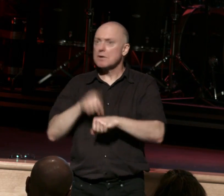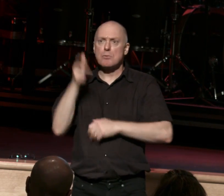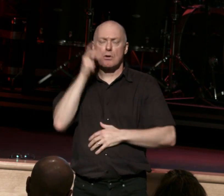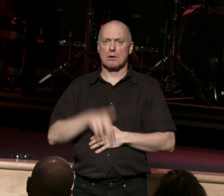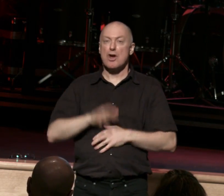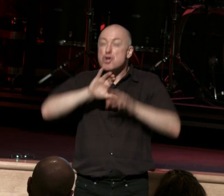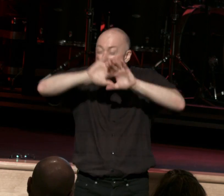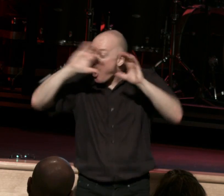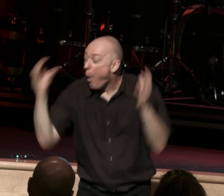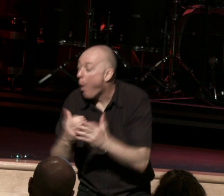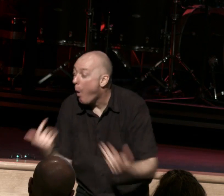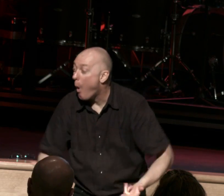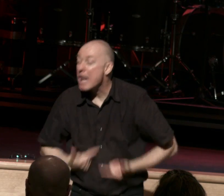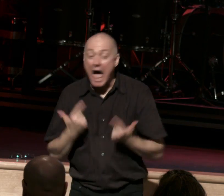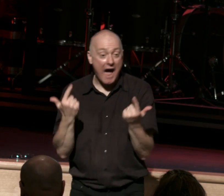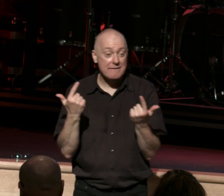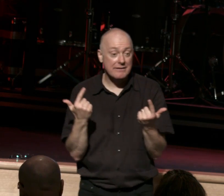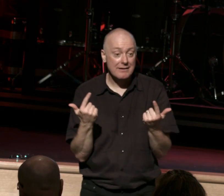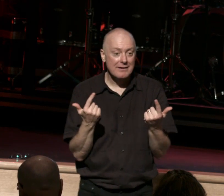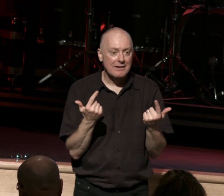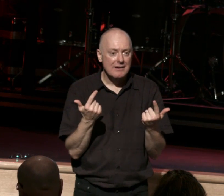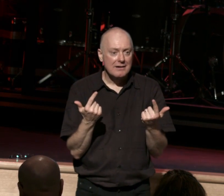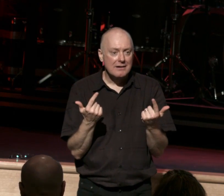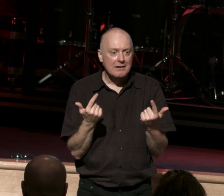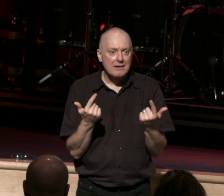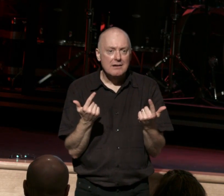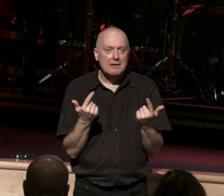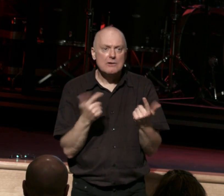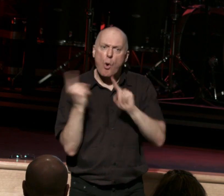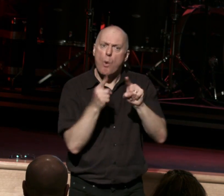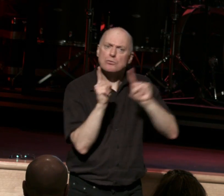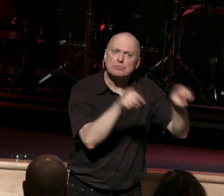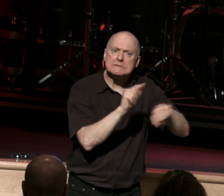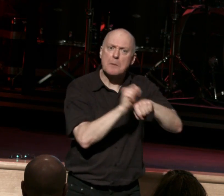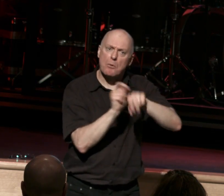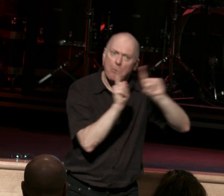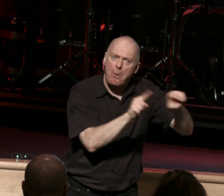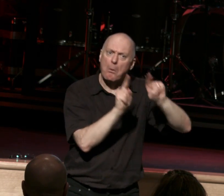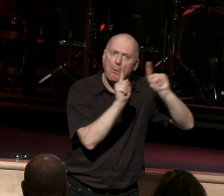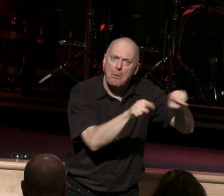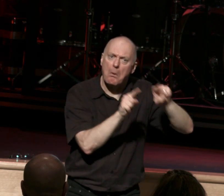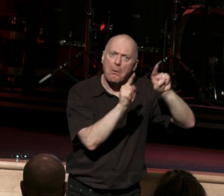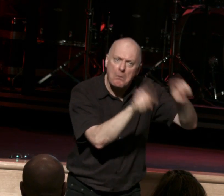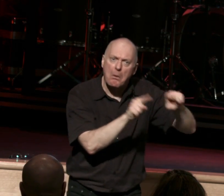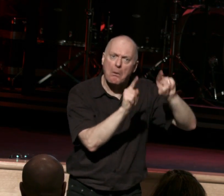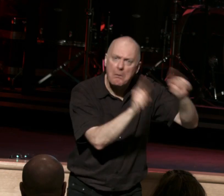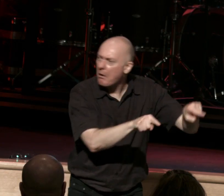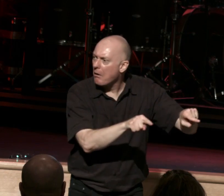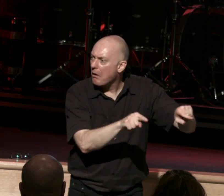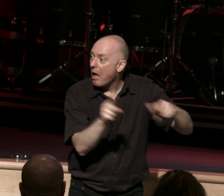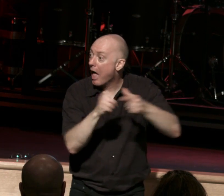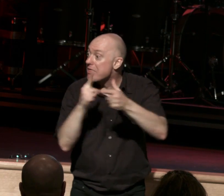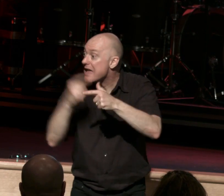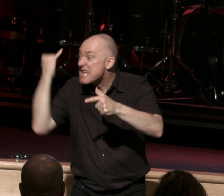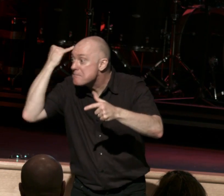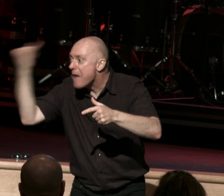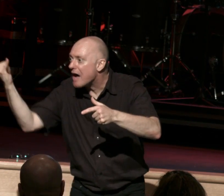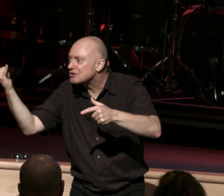the first time. Your whole life, the whole fabric of your being was centered around the temple. And